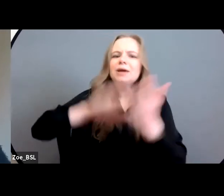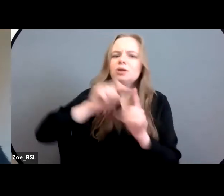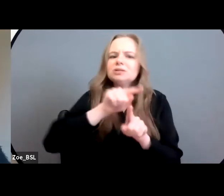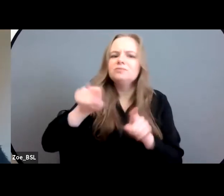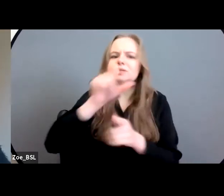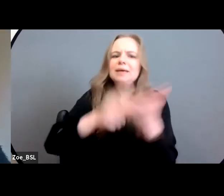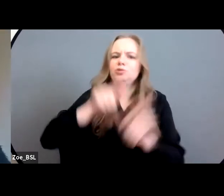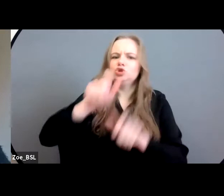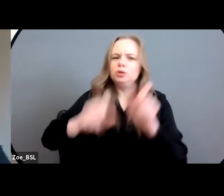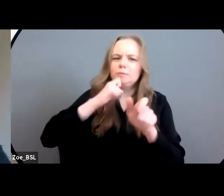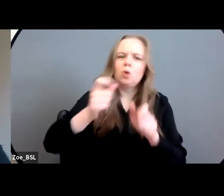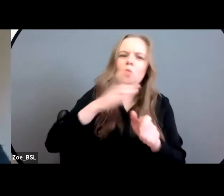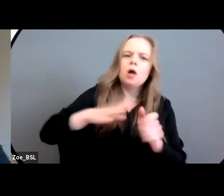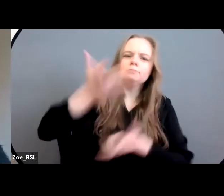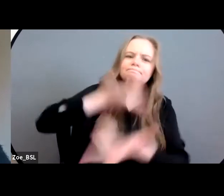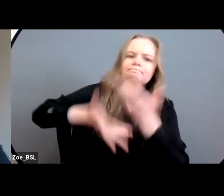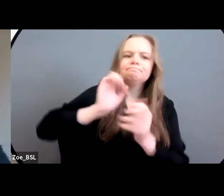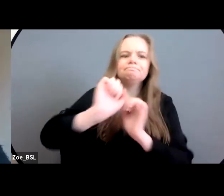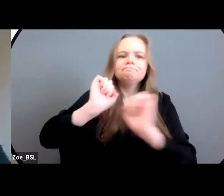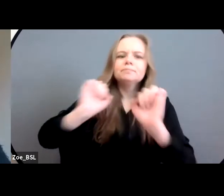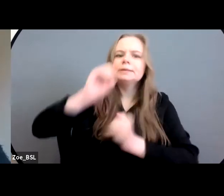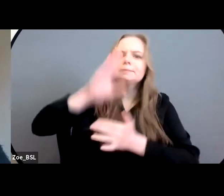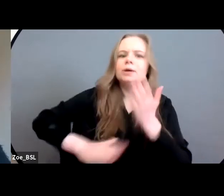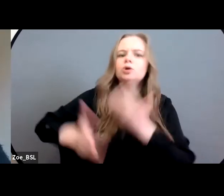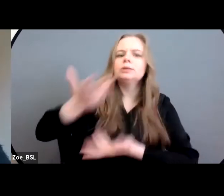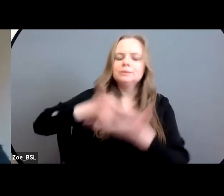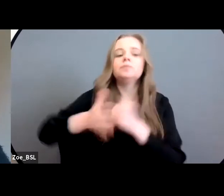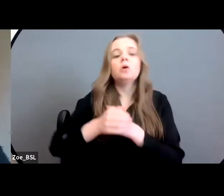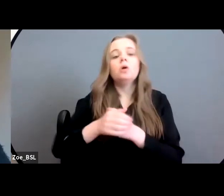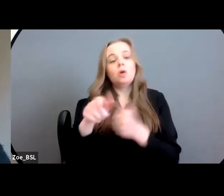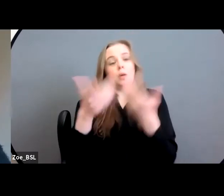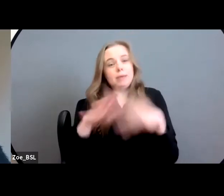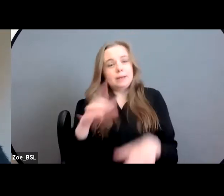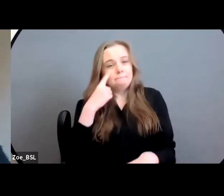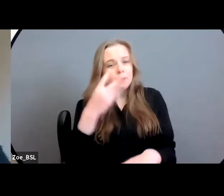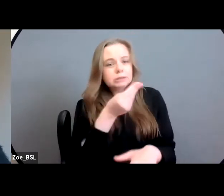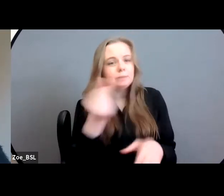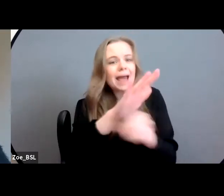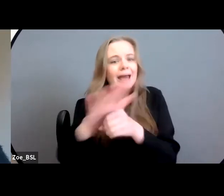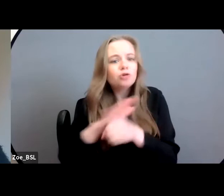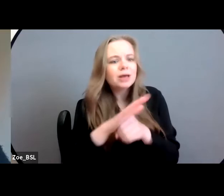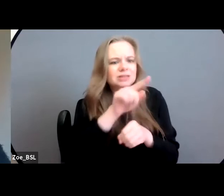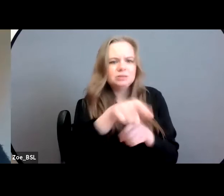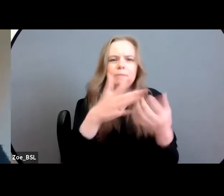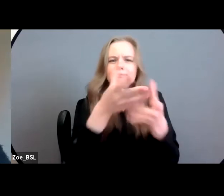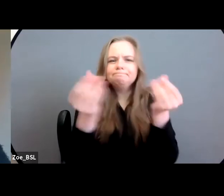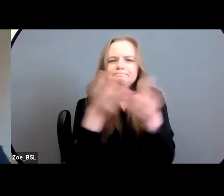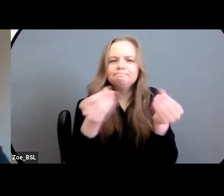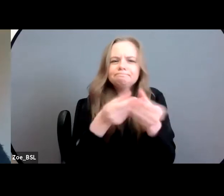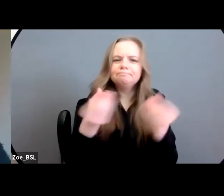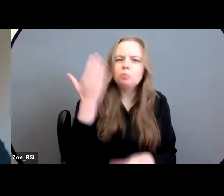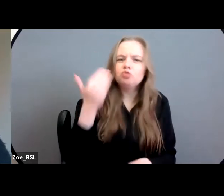on hearing those student voices, but also looking at some areas that maybe hadn't been captured in previous reports.